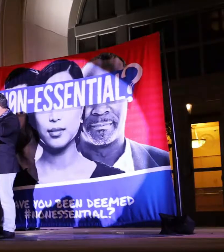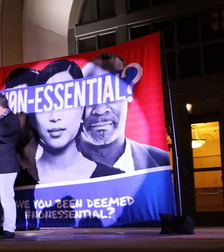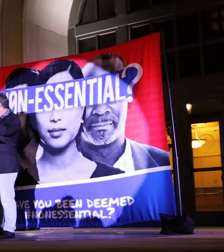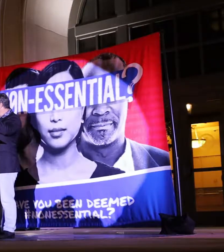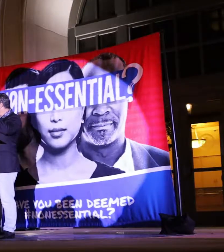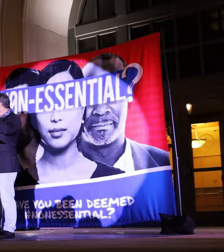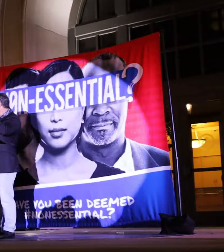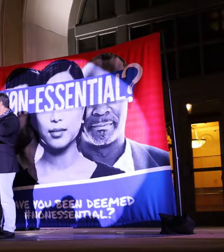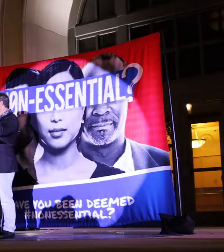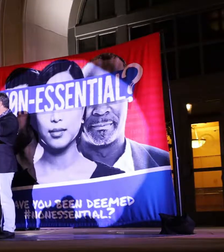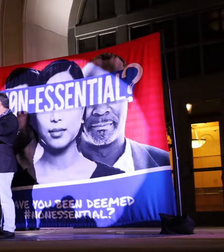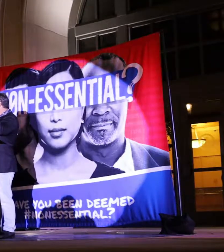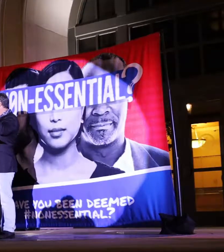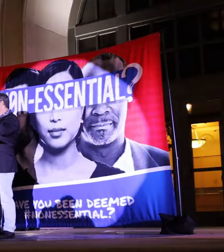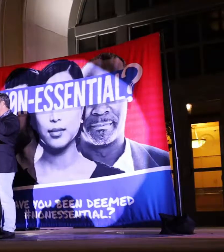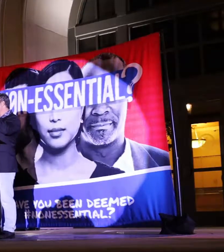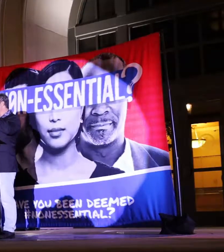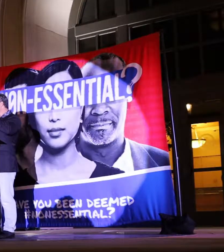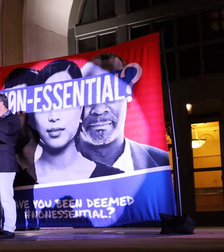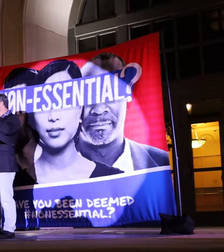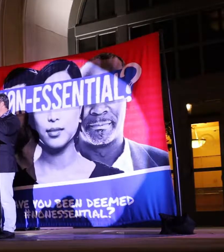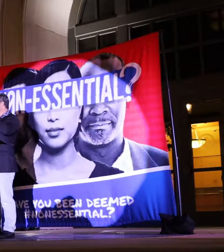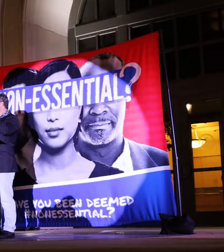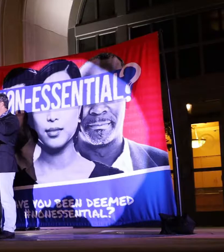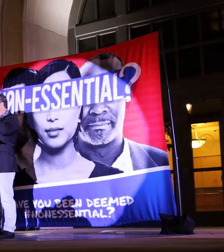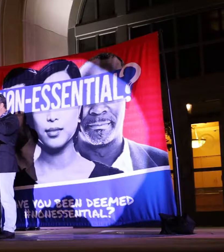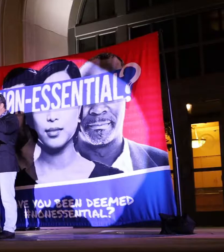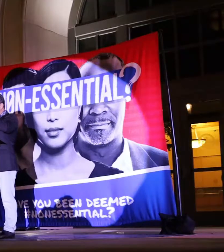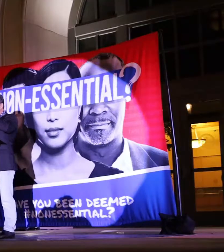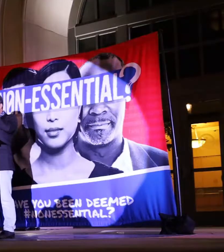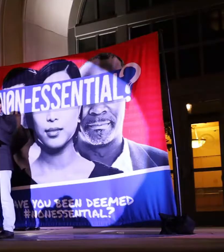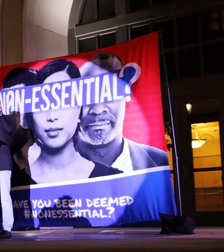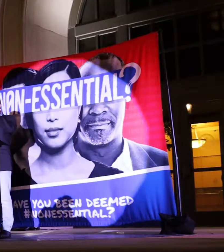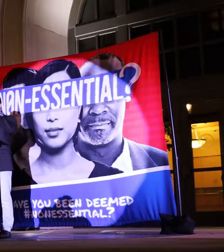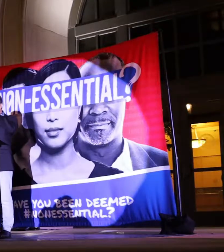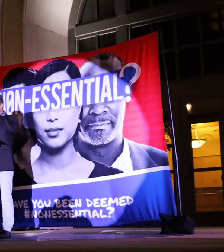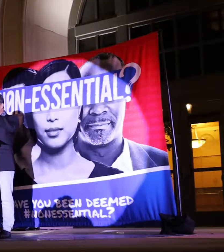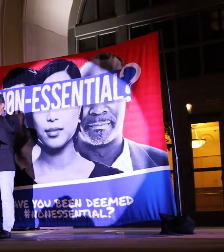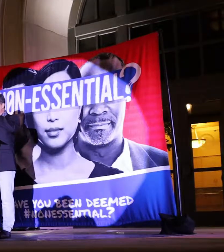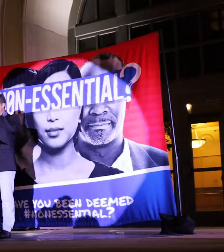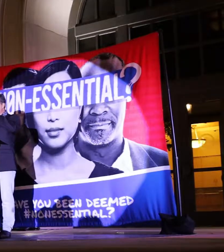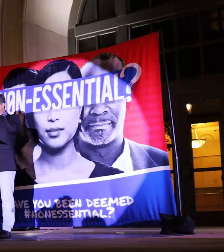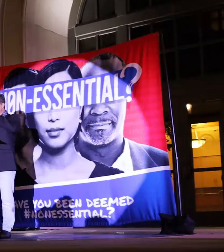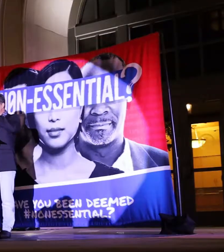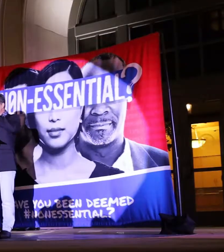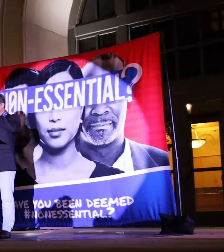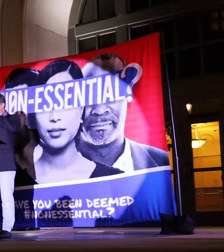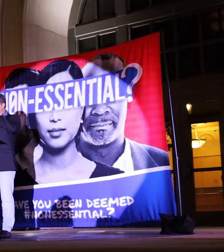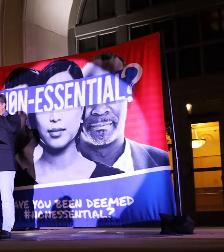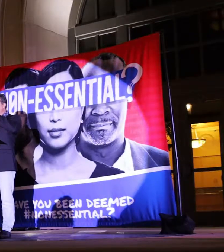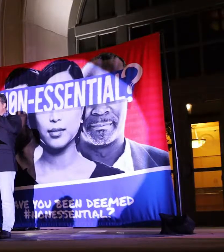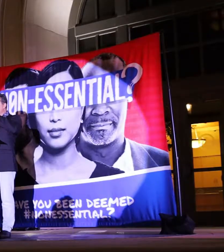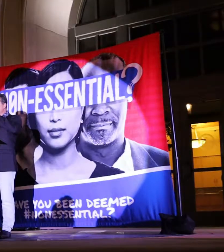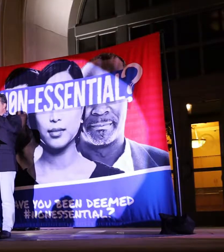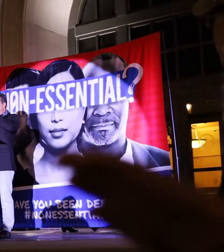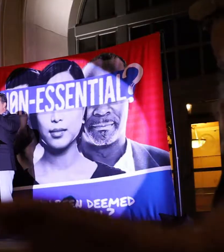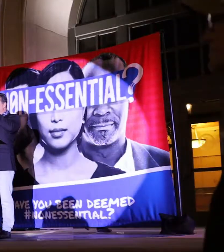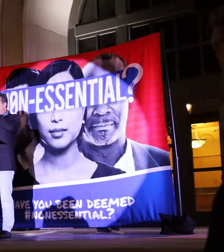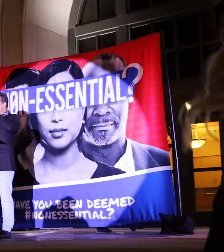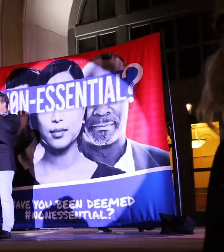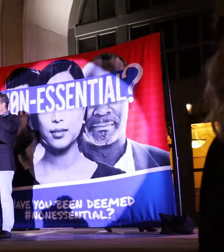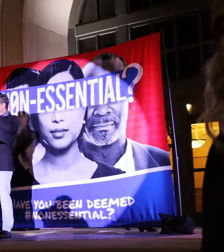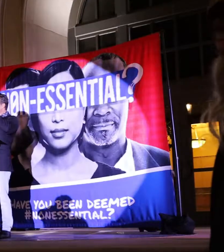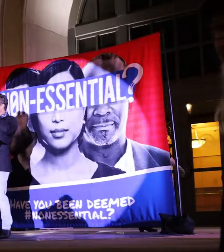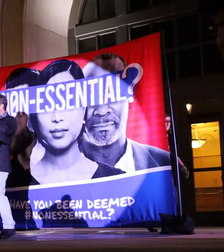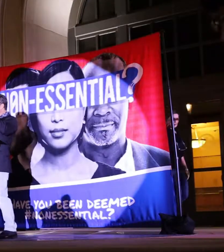Thank you very much. You can all stand right here because everybody is about to rise for the national anthem, which will be performed for you.